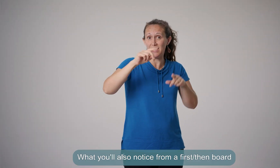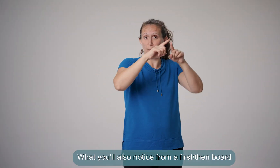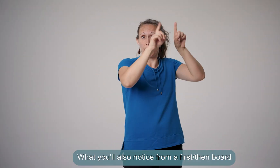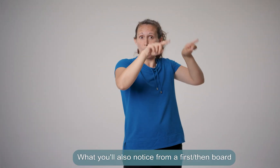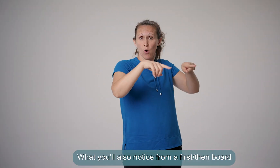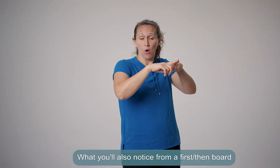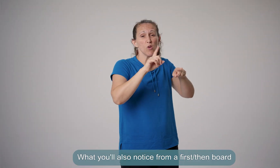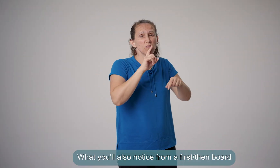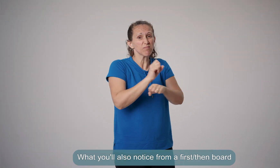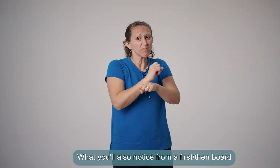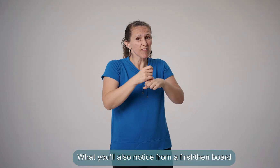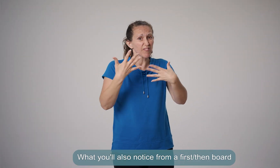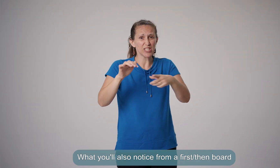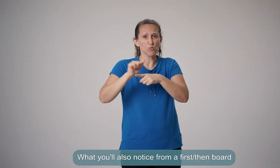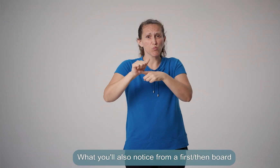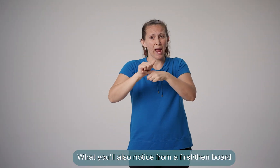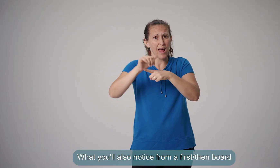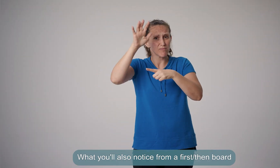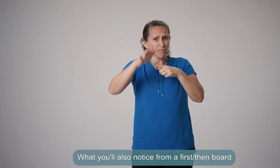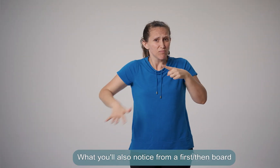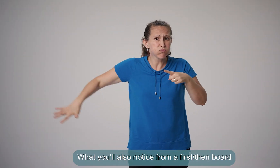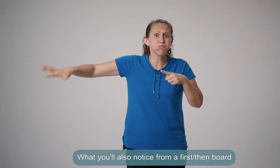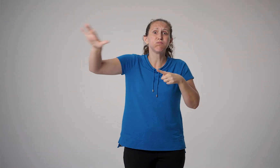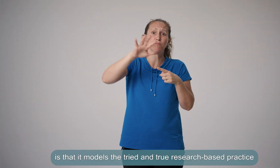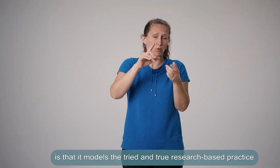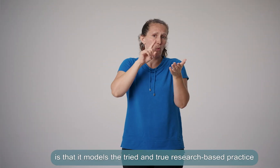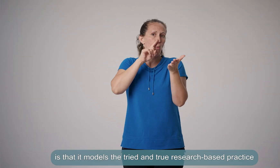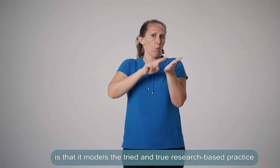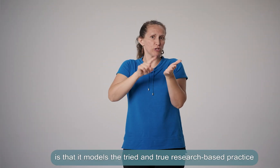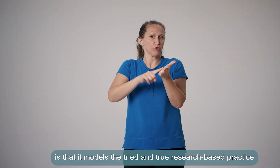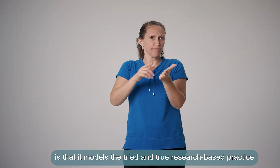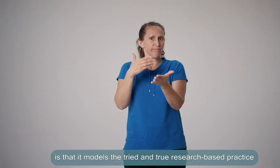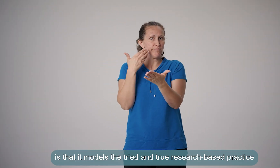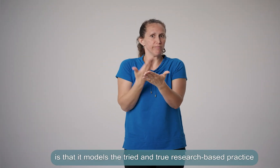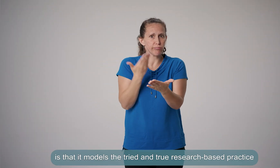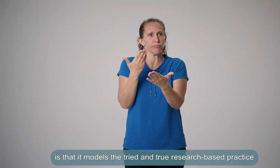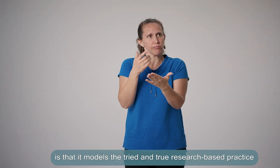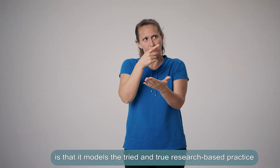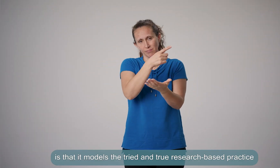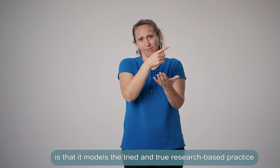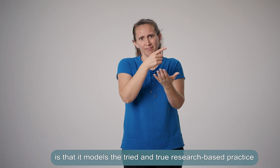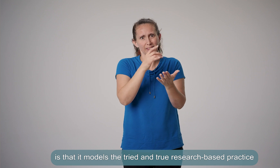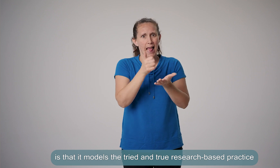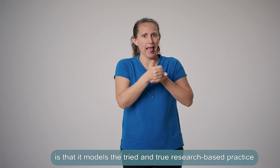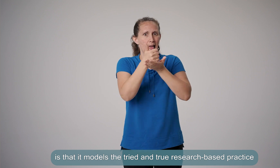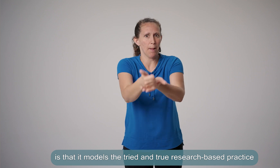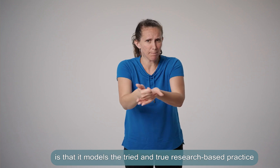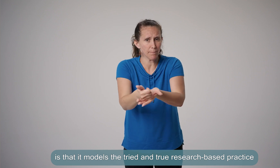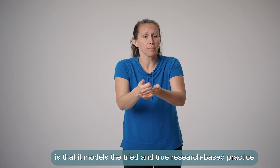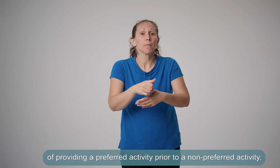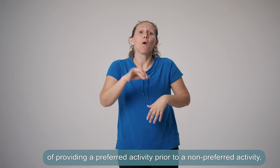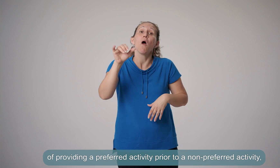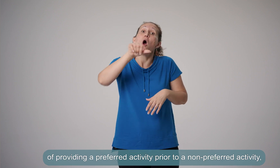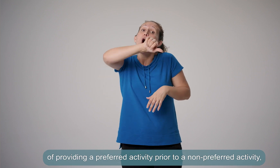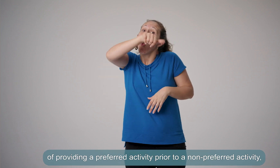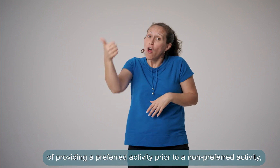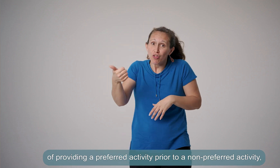What you'll also notice from a first-then board is that it models the tried-and-true research-based practice of providing a